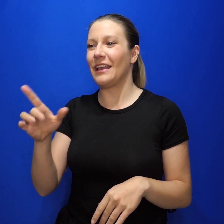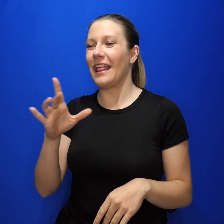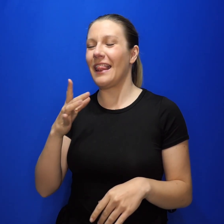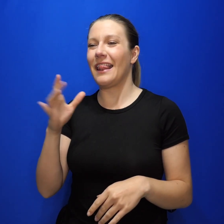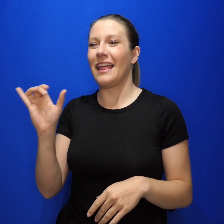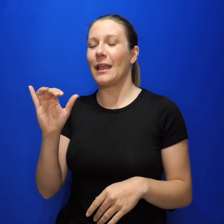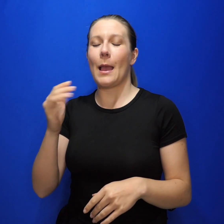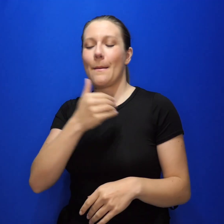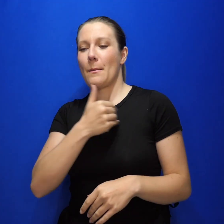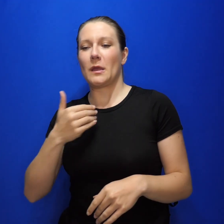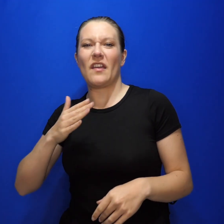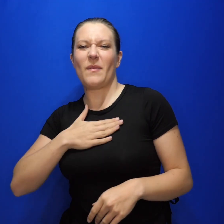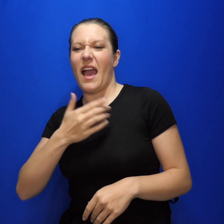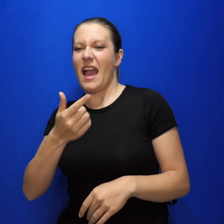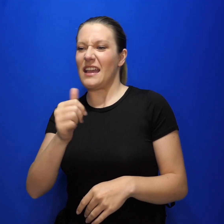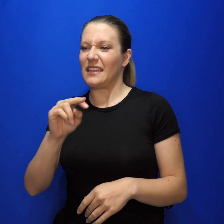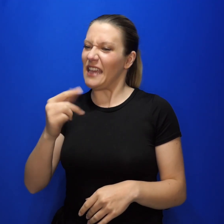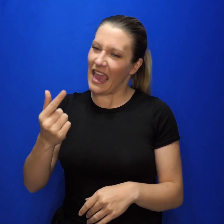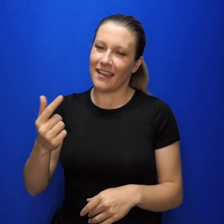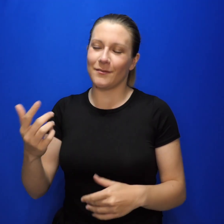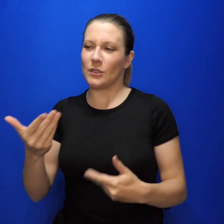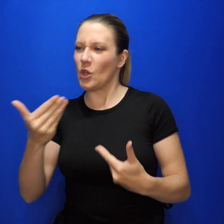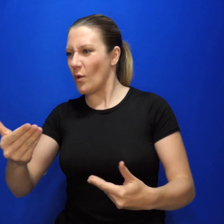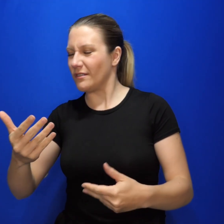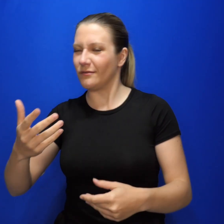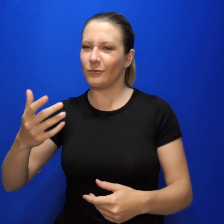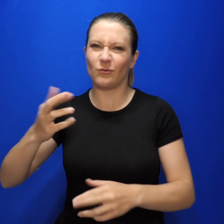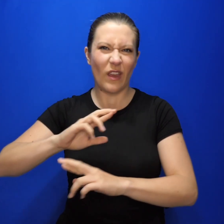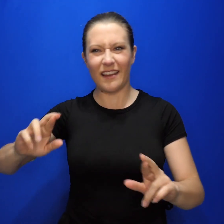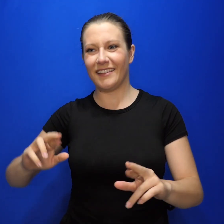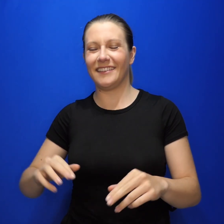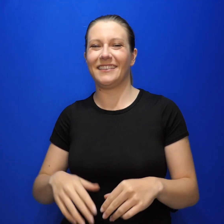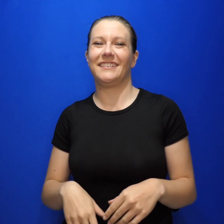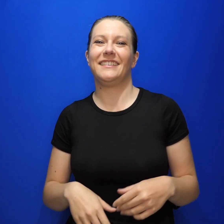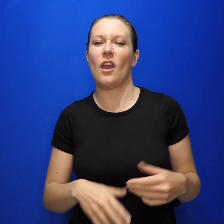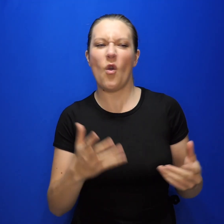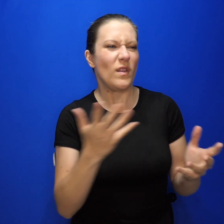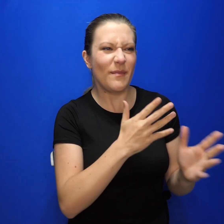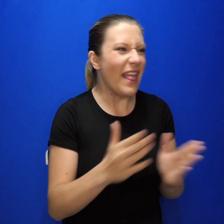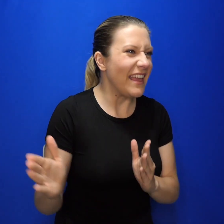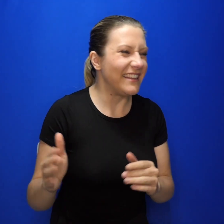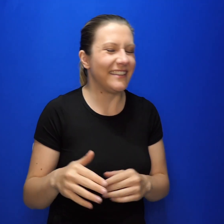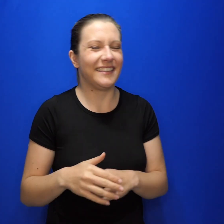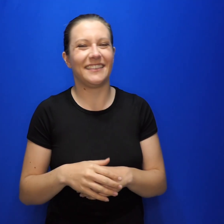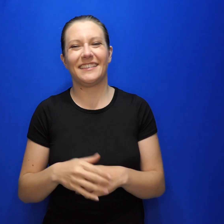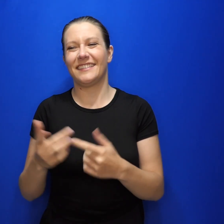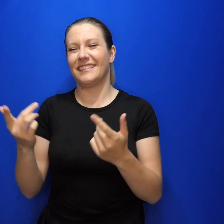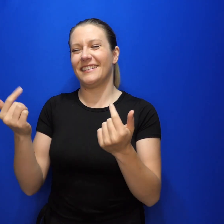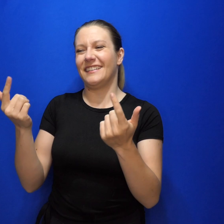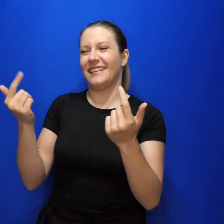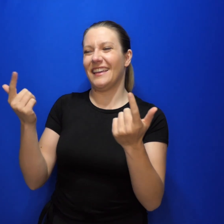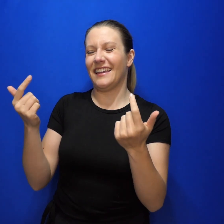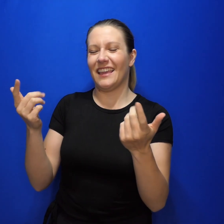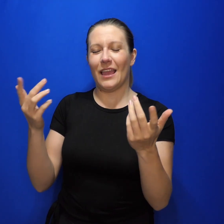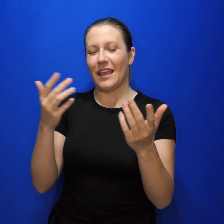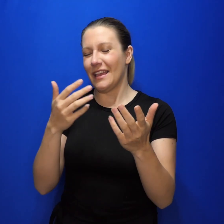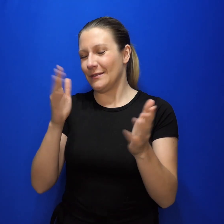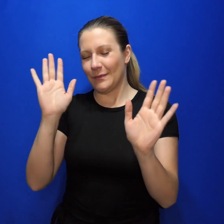of my gang. You're like, we can do it. Let's just go out right now. I'm always ready. What's the plan? Yeah. Never mind. We'll figure it out as we